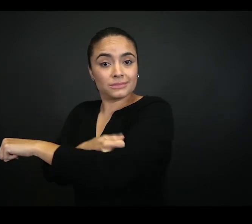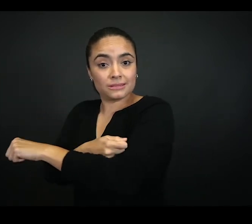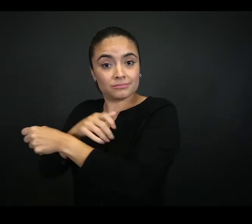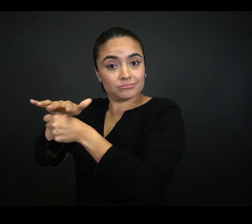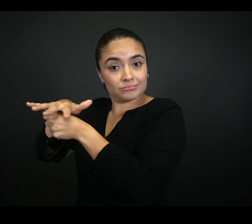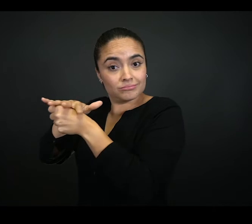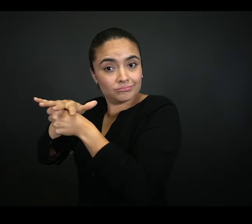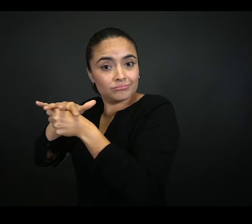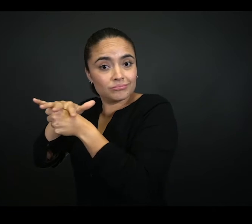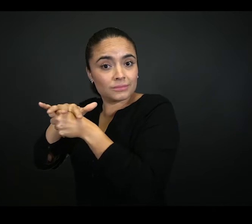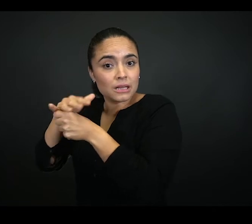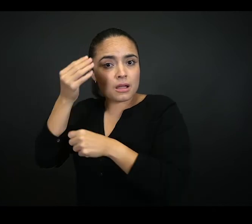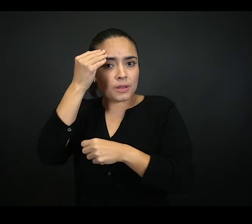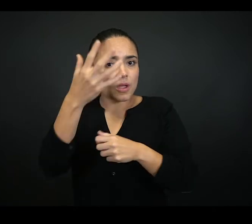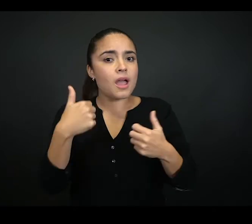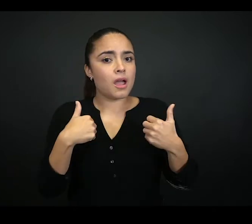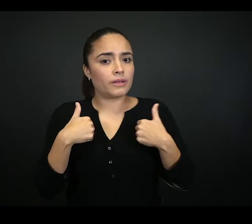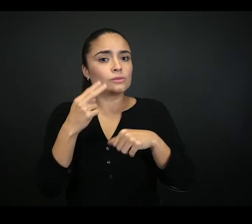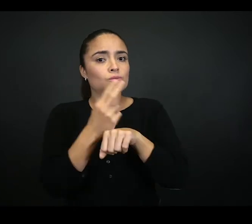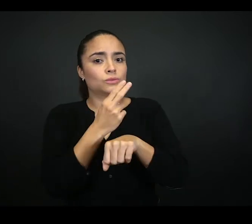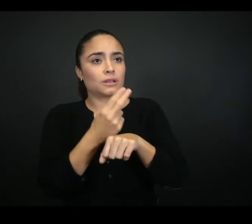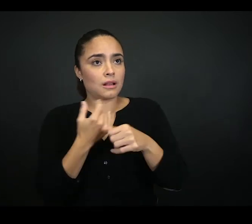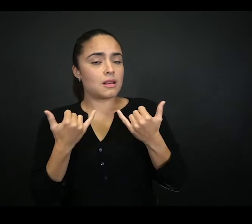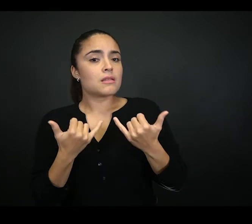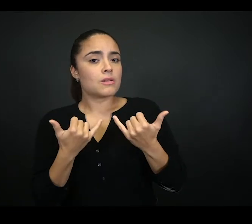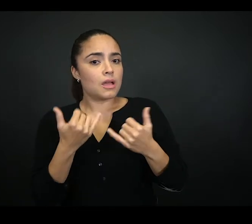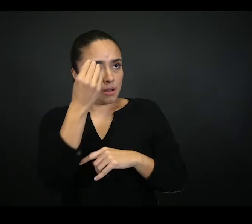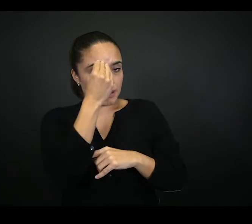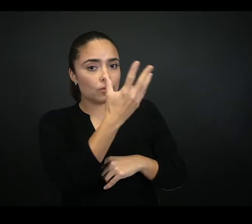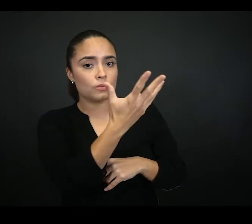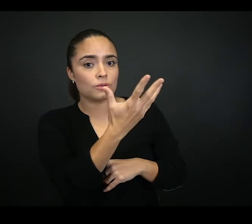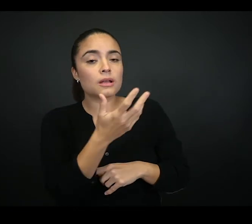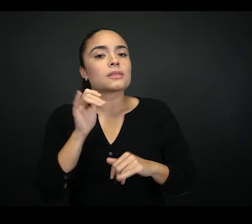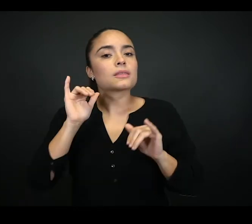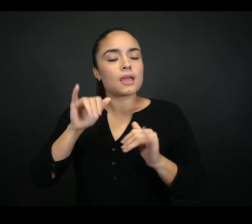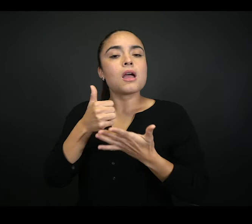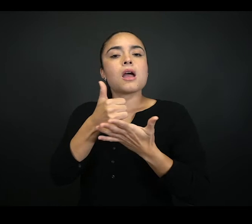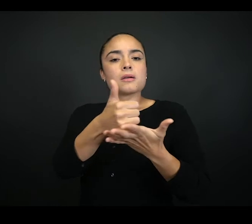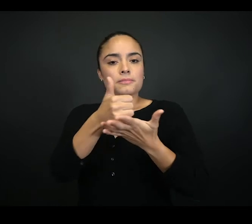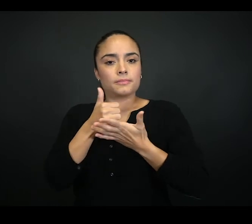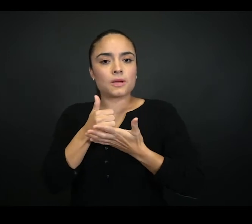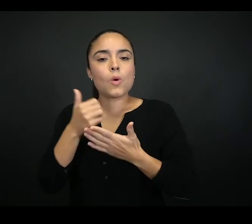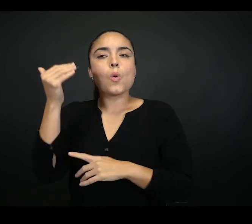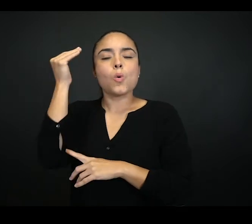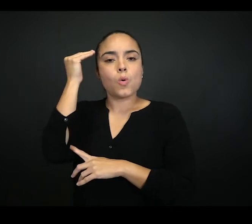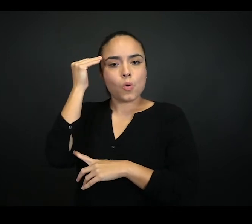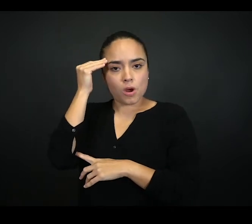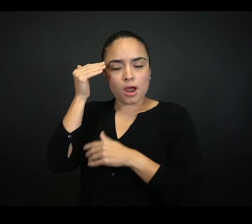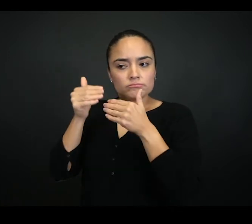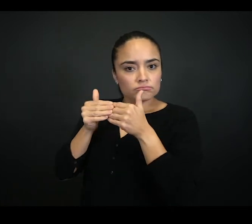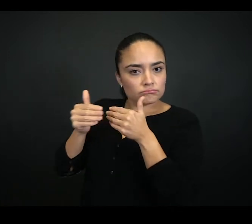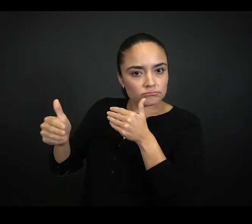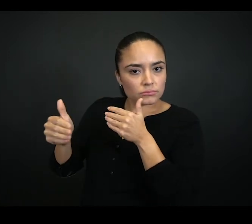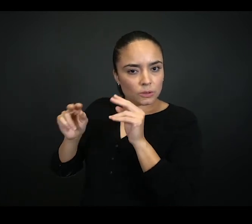be a response, letting people know if they're going to use, so that there can be a response, because you know,